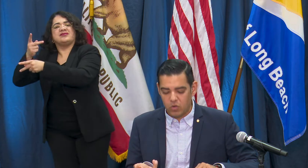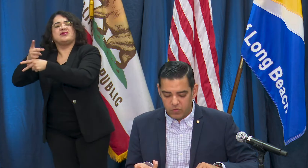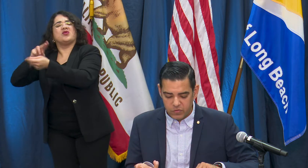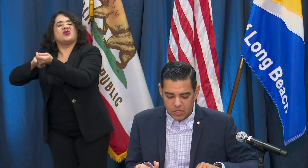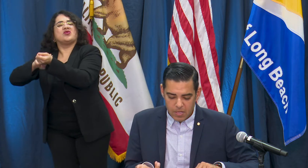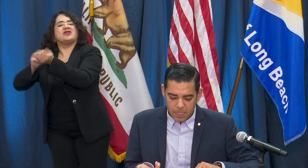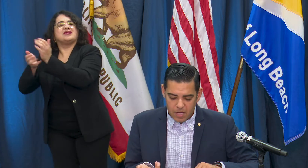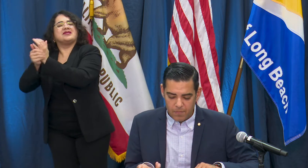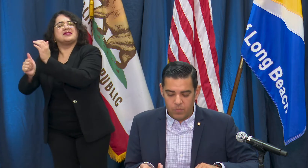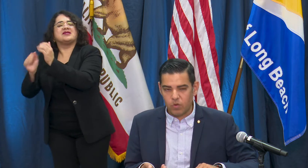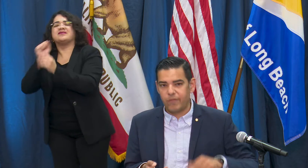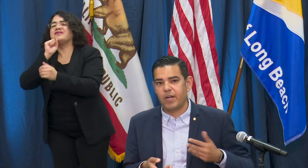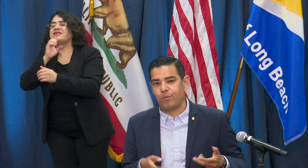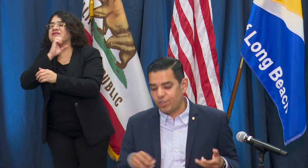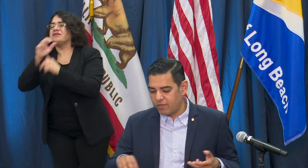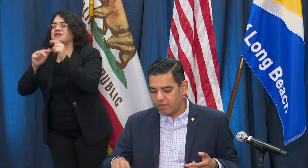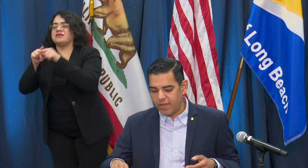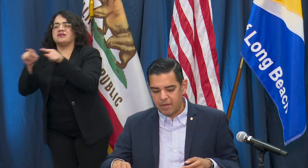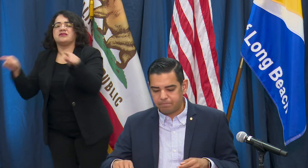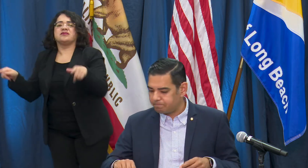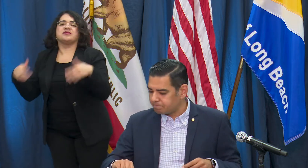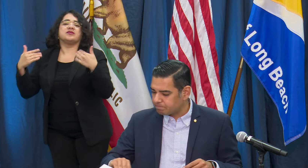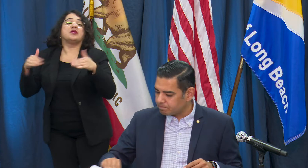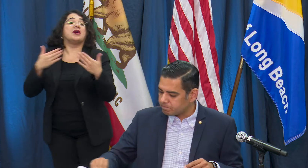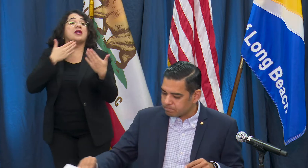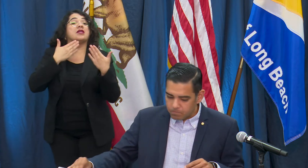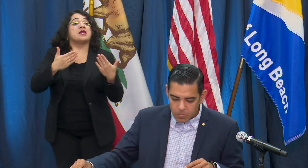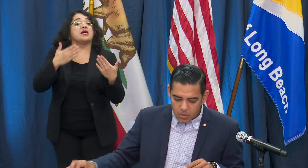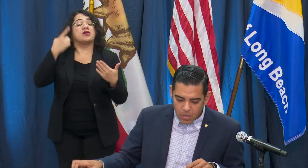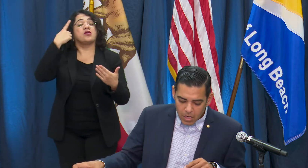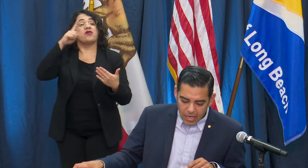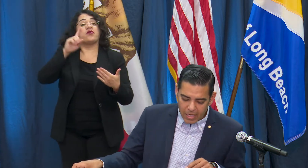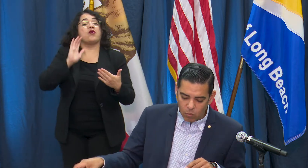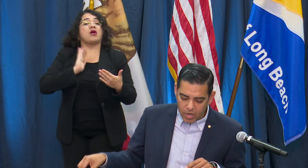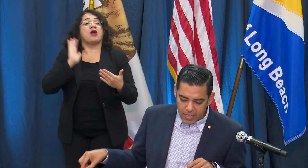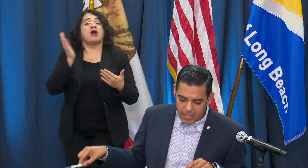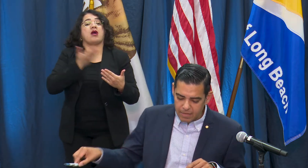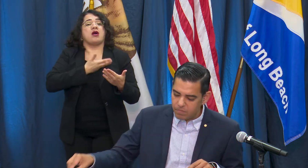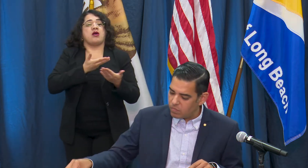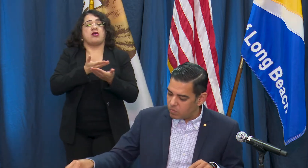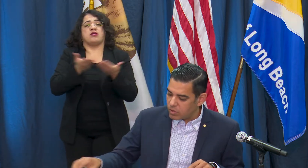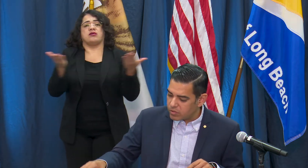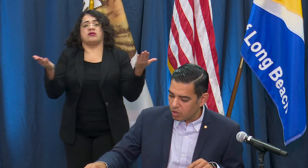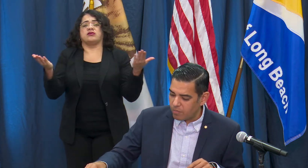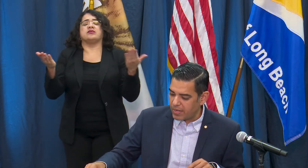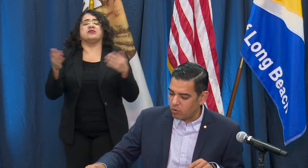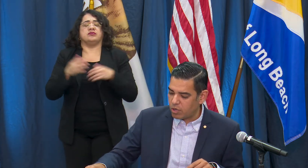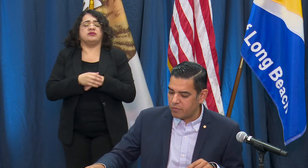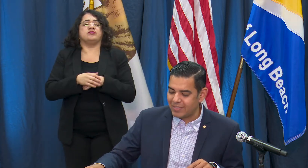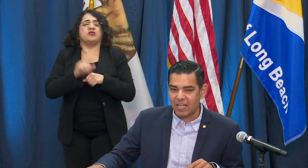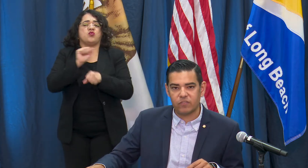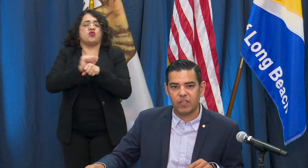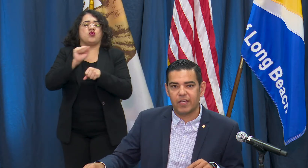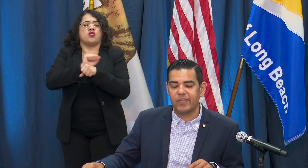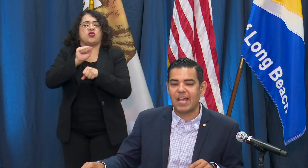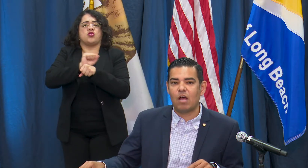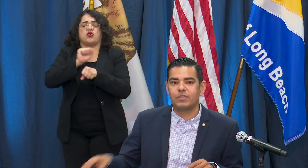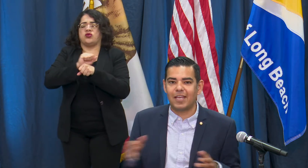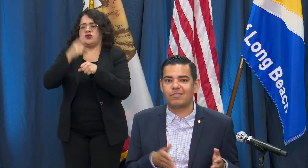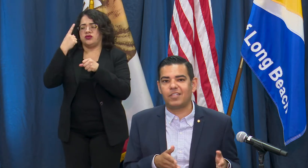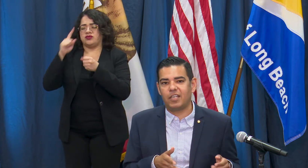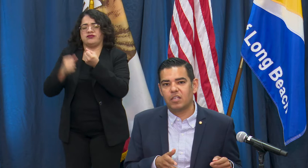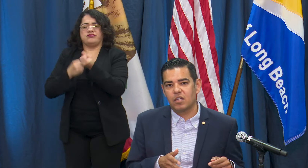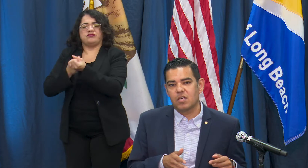stay-at-home orders, and we're very appreciative of that. I want to start by going over testing and then